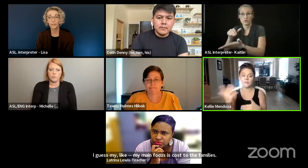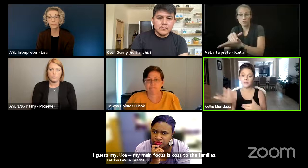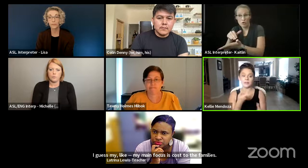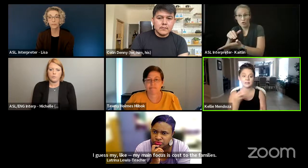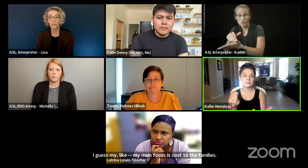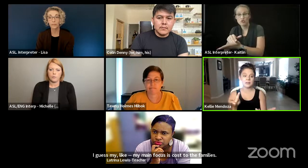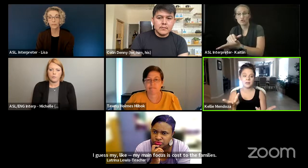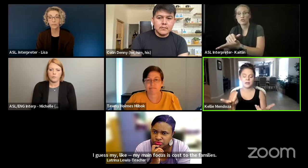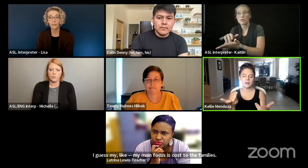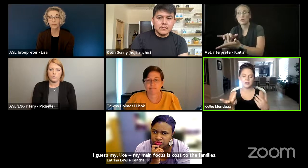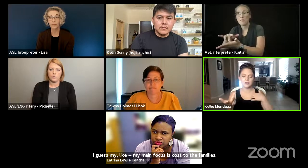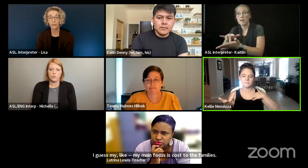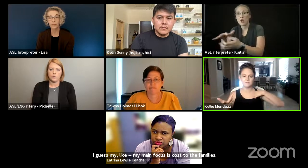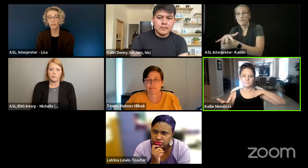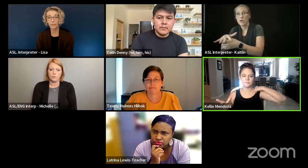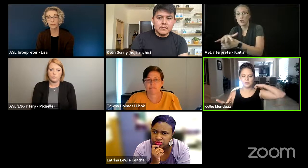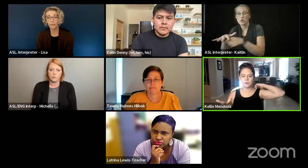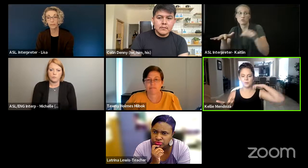all of us.